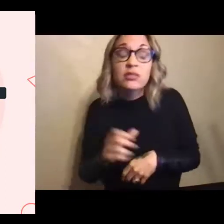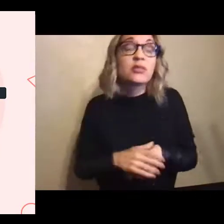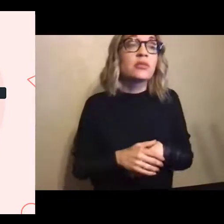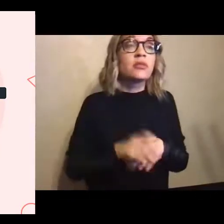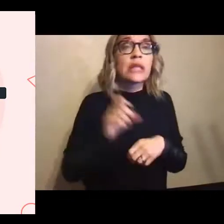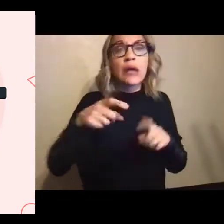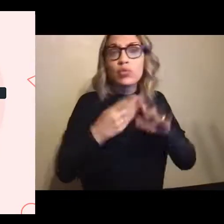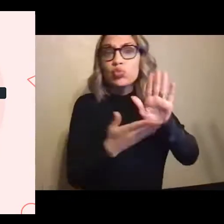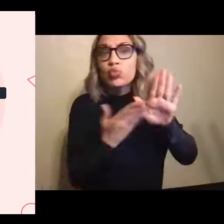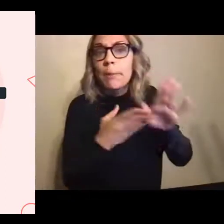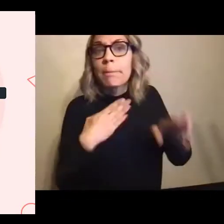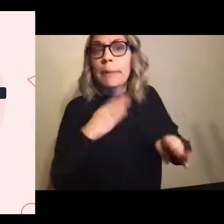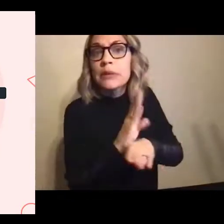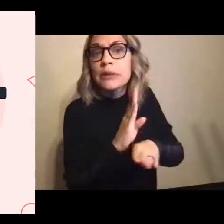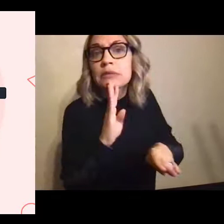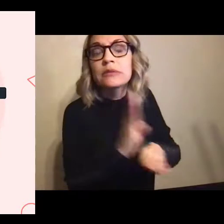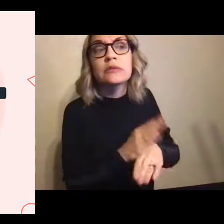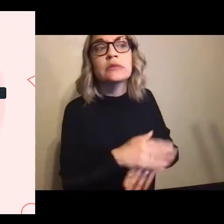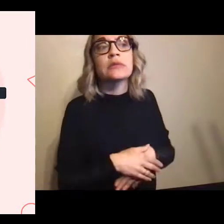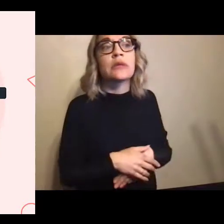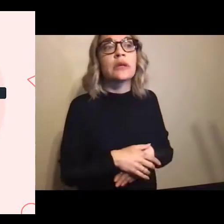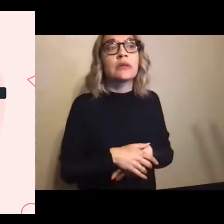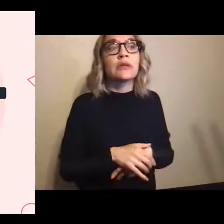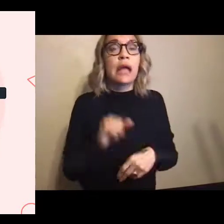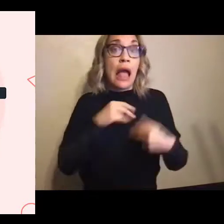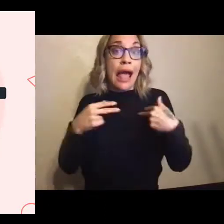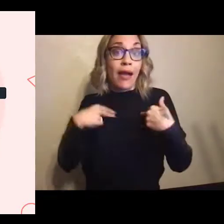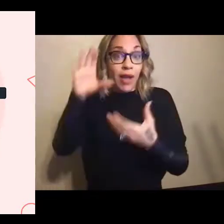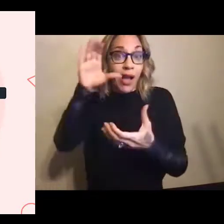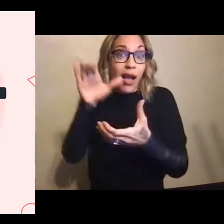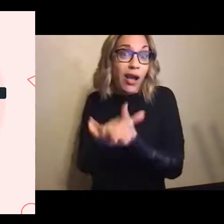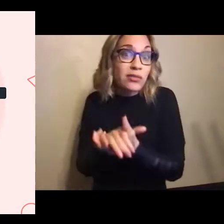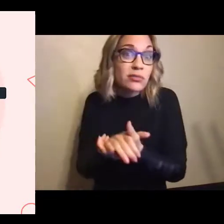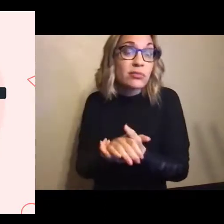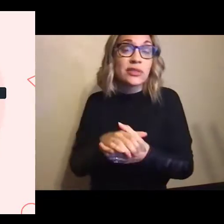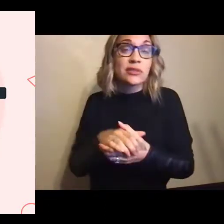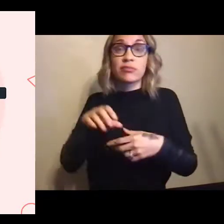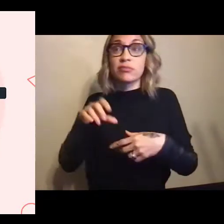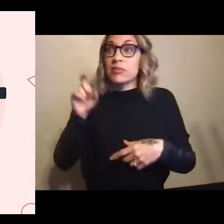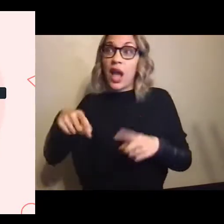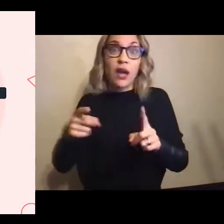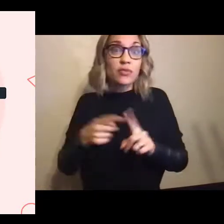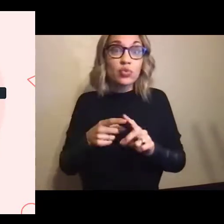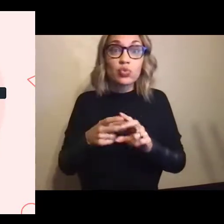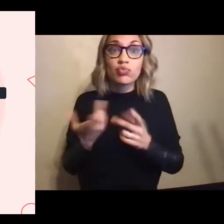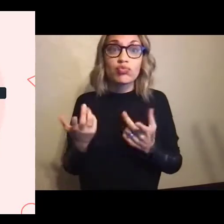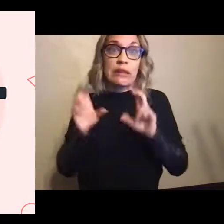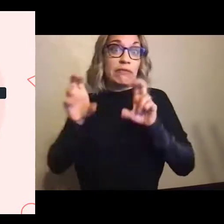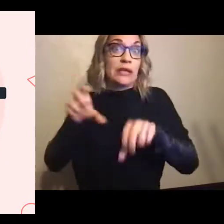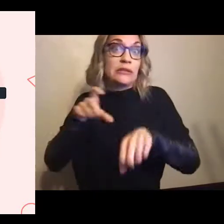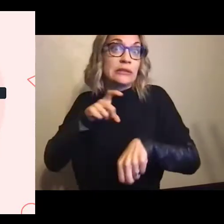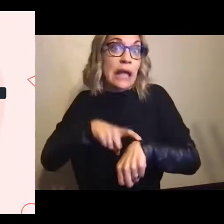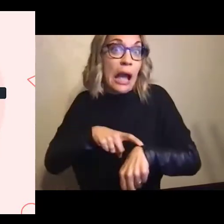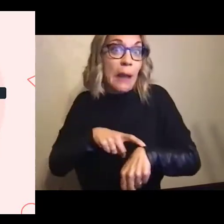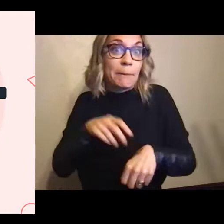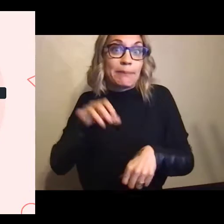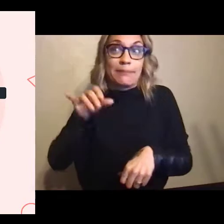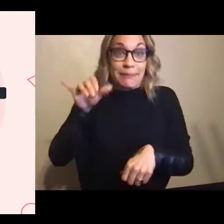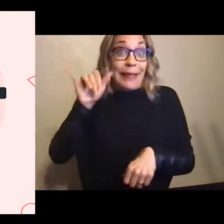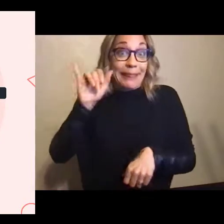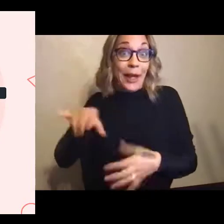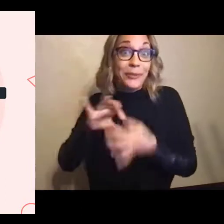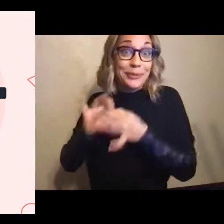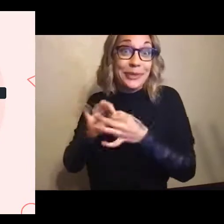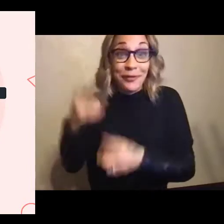pretty frequently, whether it's picking up my kids or doing things for my business. I also have a partner, a husband that I have to